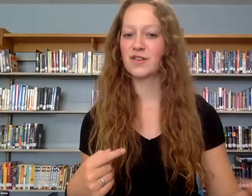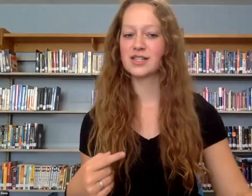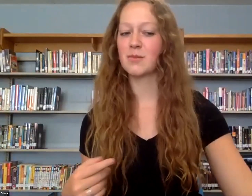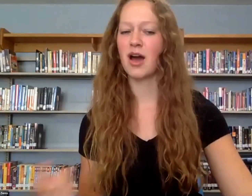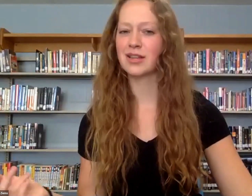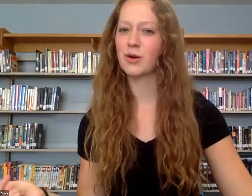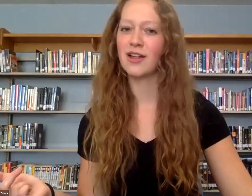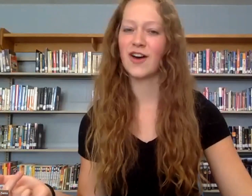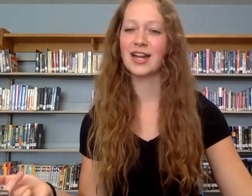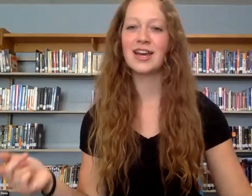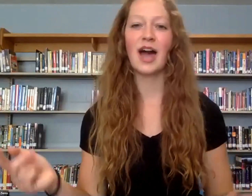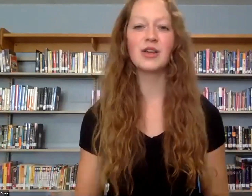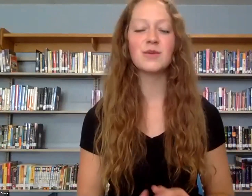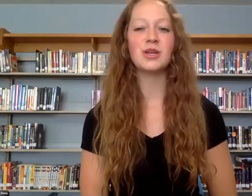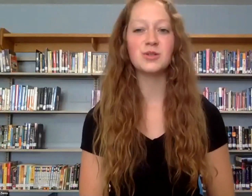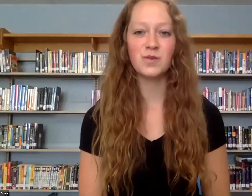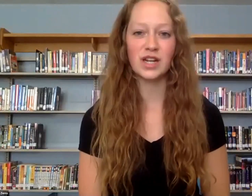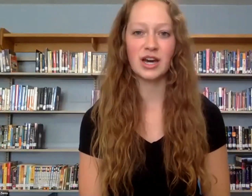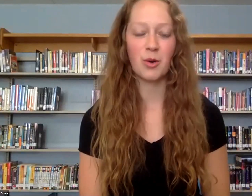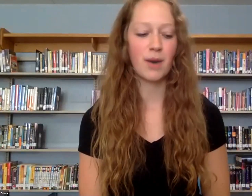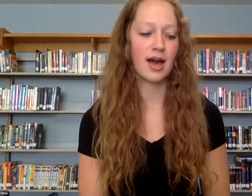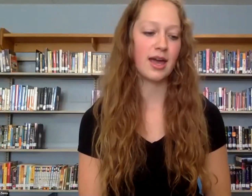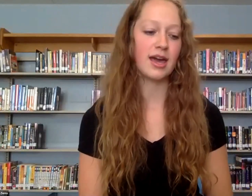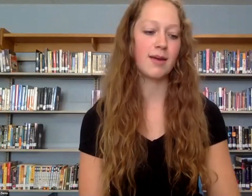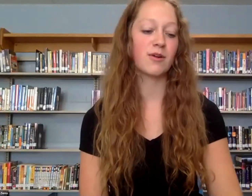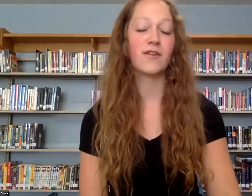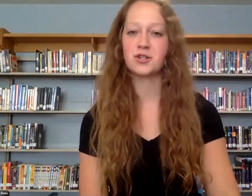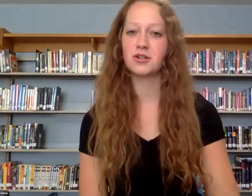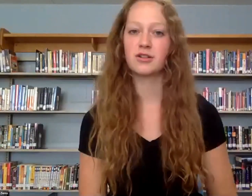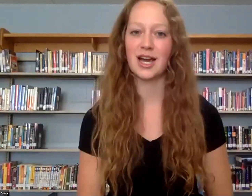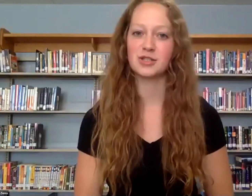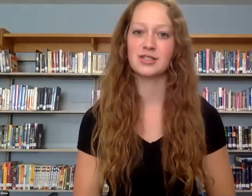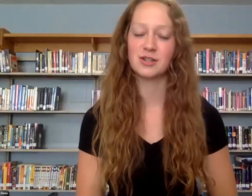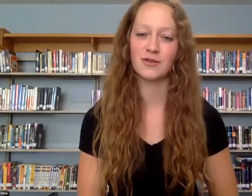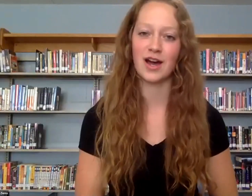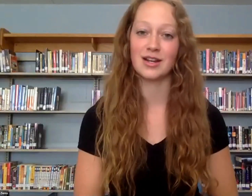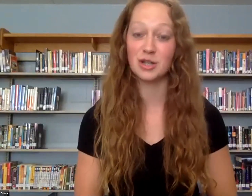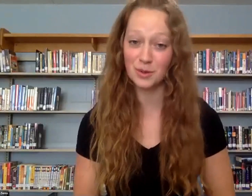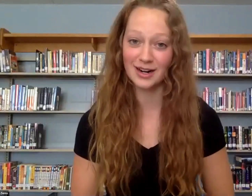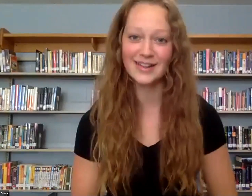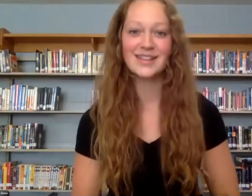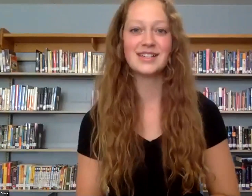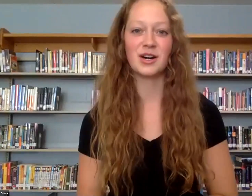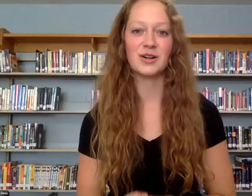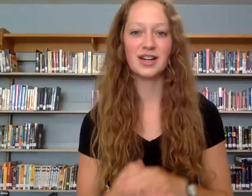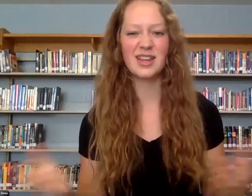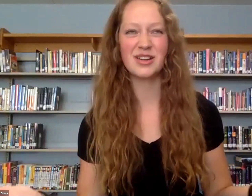I'm not really qualified. I looked up a YouTube video by a professional, nationally certified interpreter. So I think we can